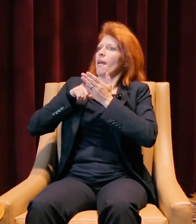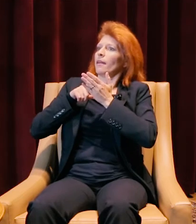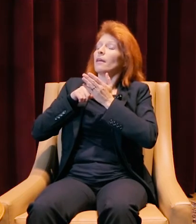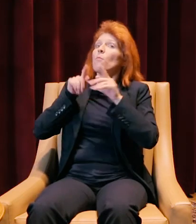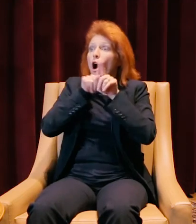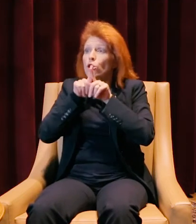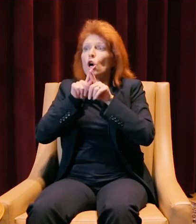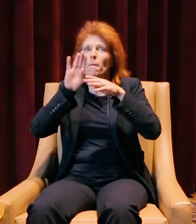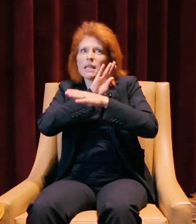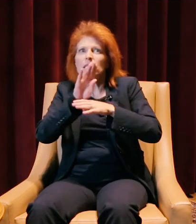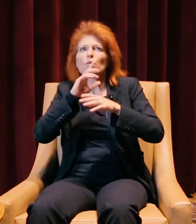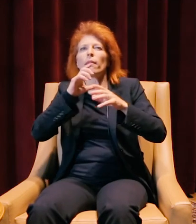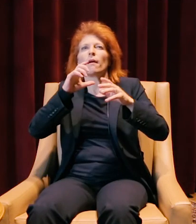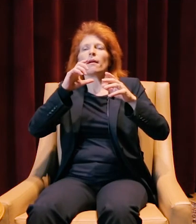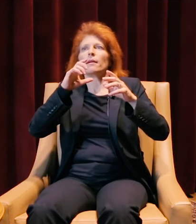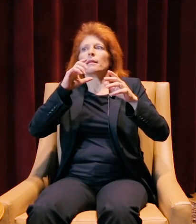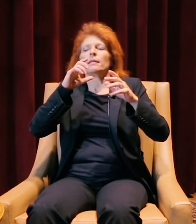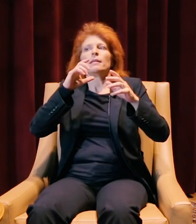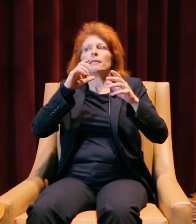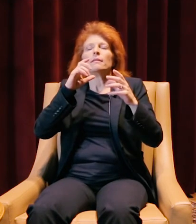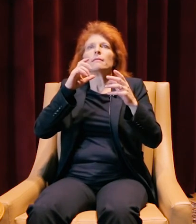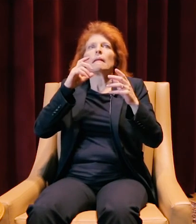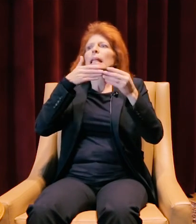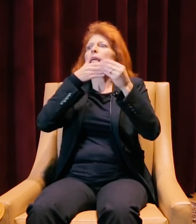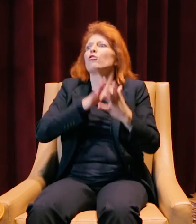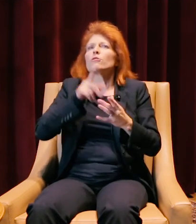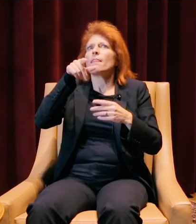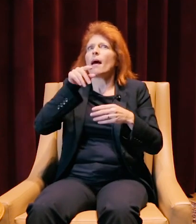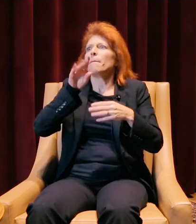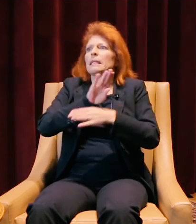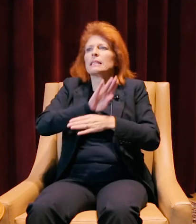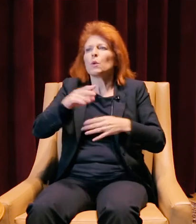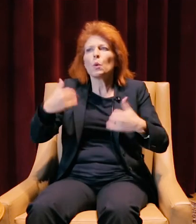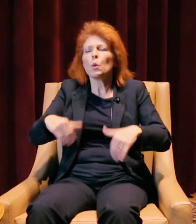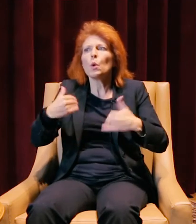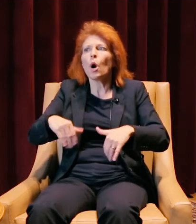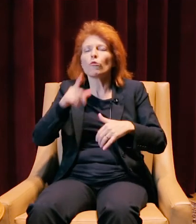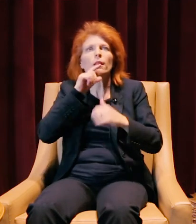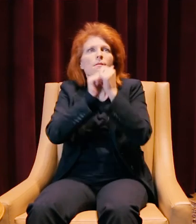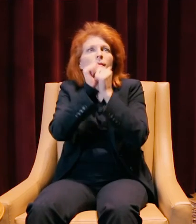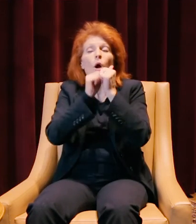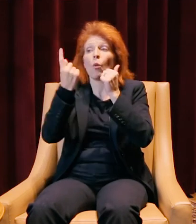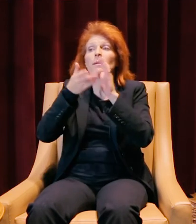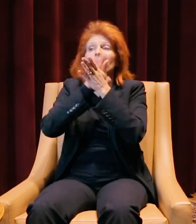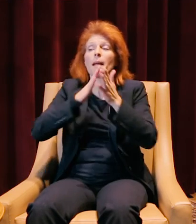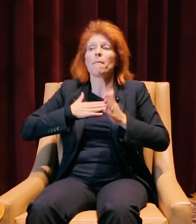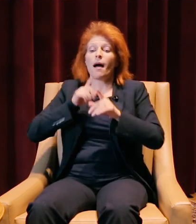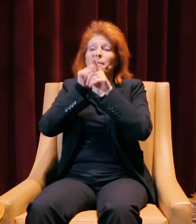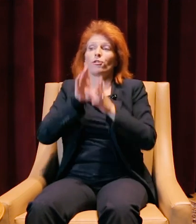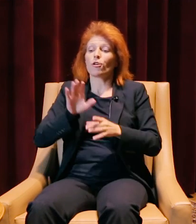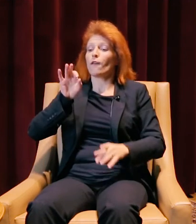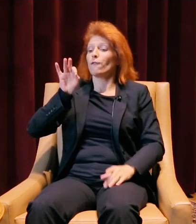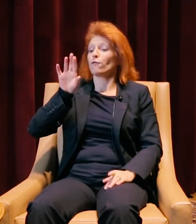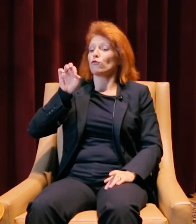very powerful, charismatic, and successful leaders within the industry. One who became my mentor, a guy named Fred